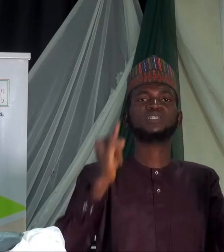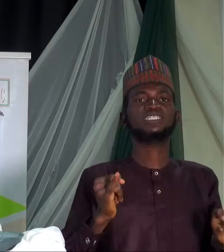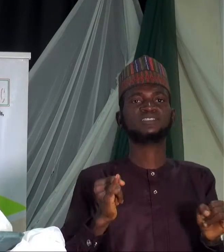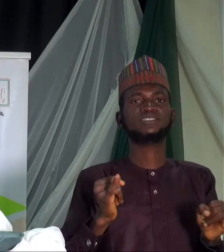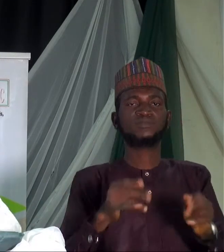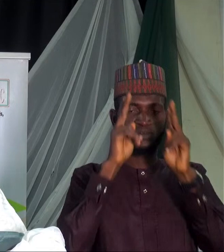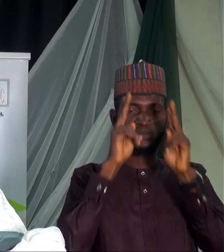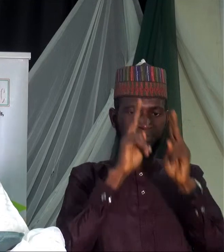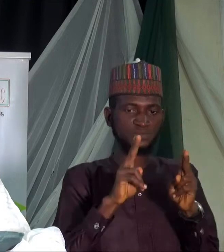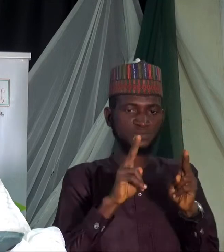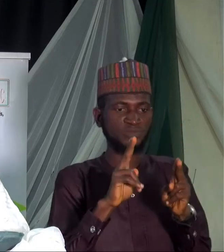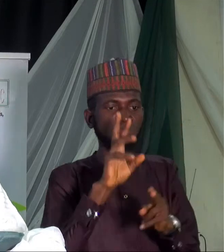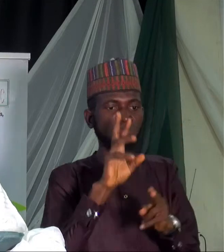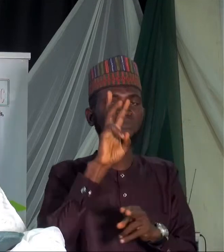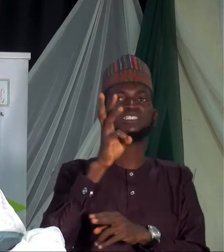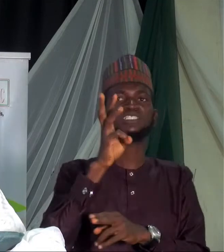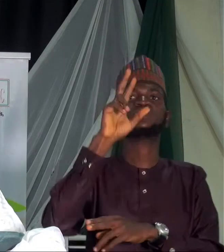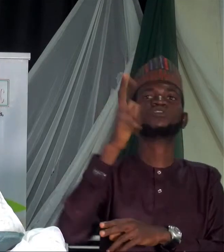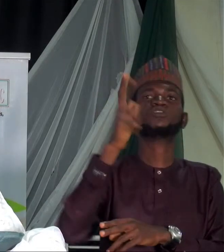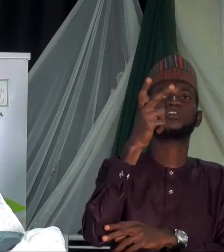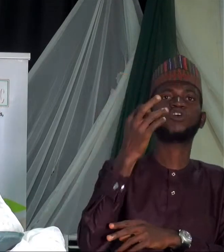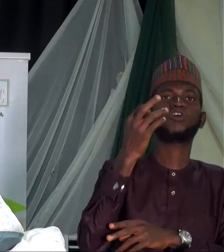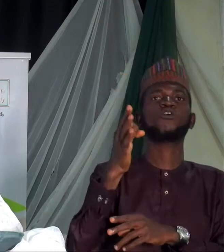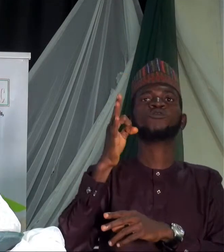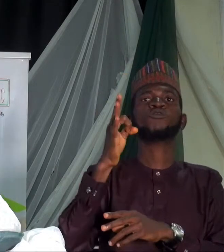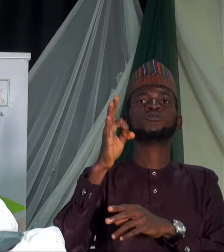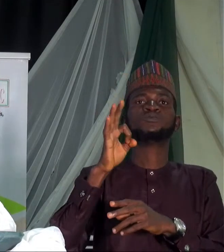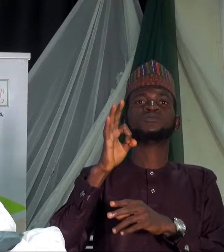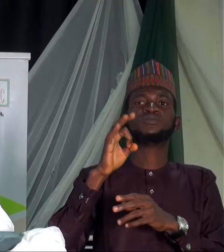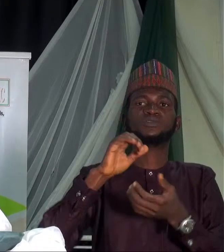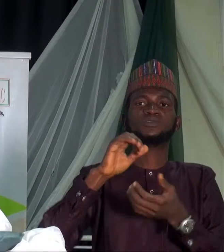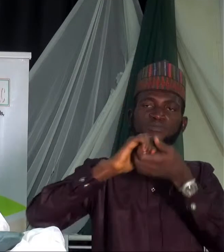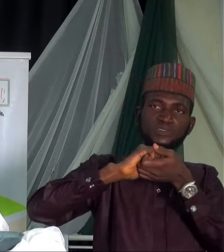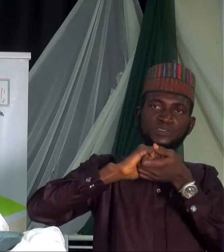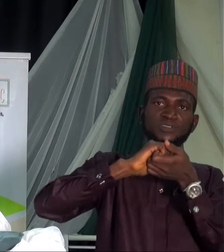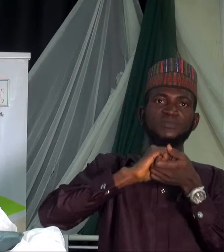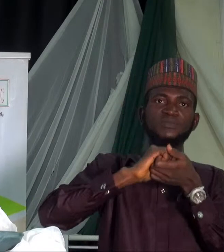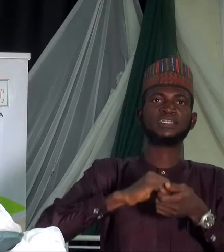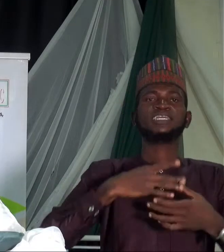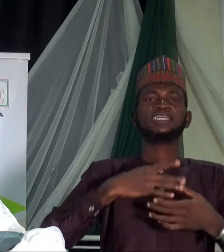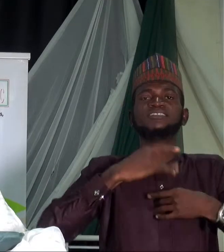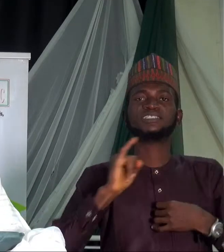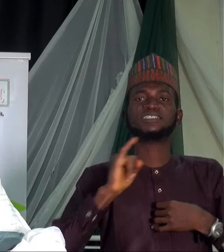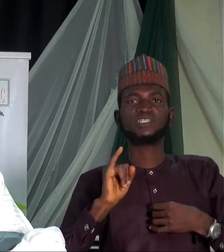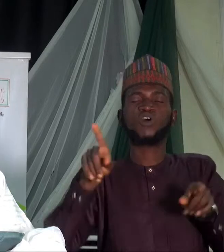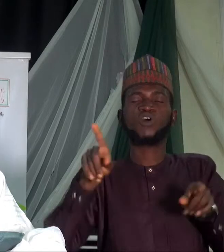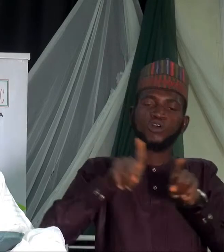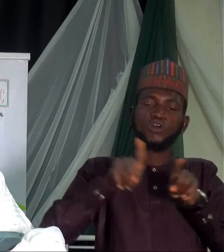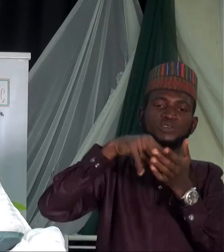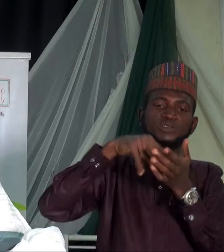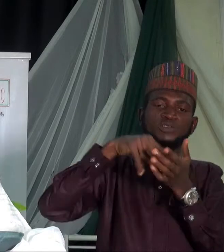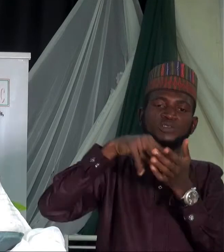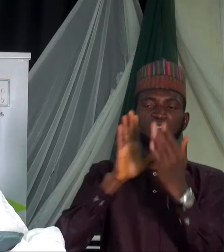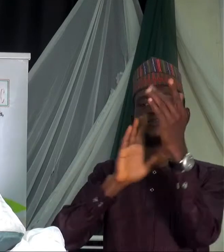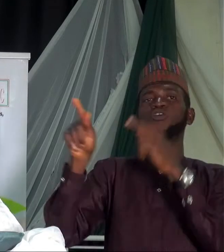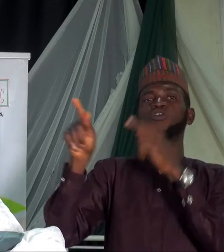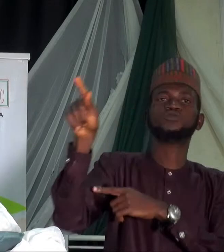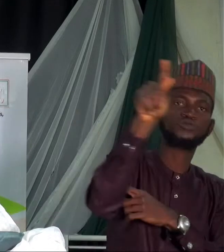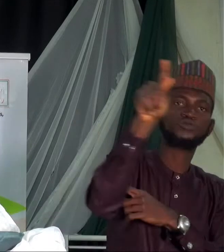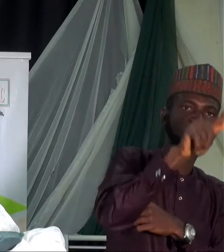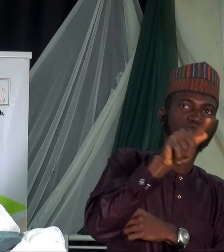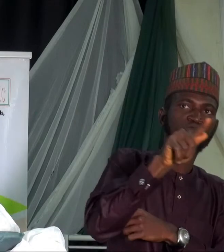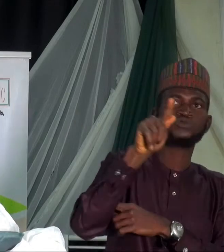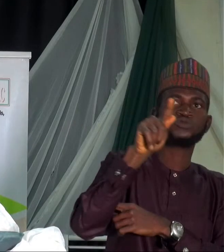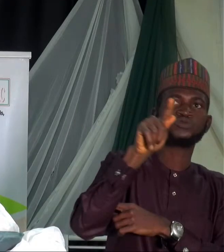63rd years of nationhood. Interestingly, I'm also standing before you today with immense pride